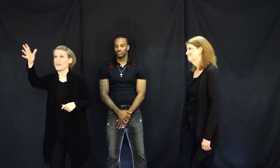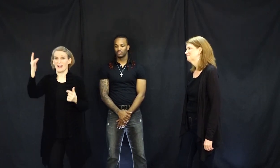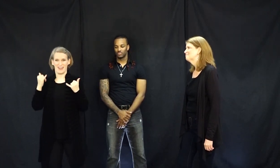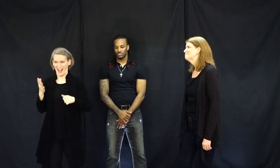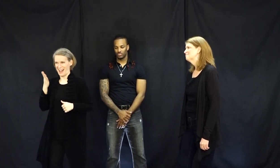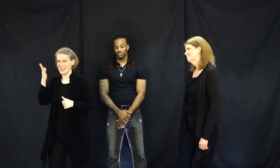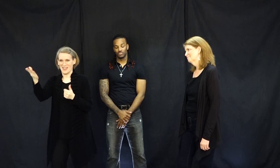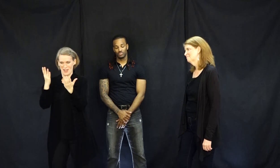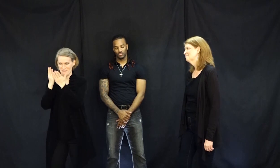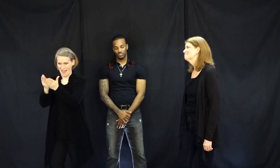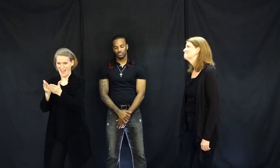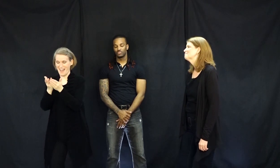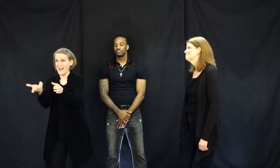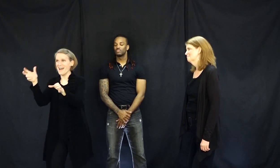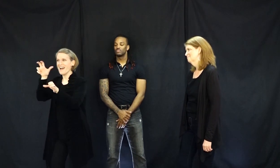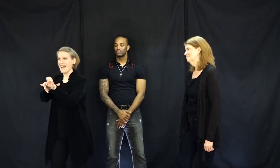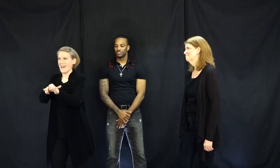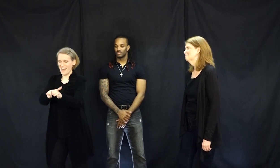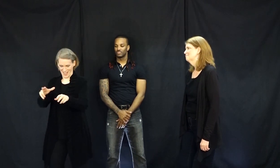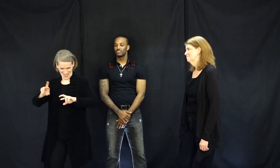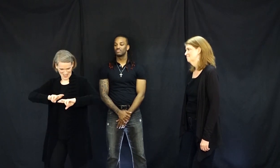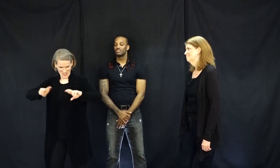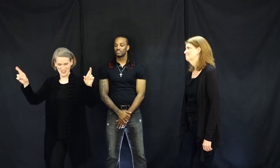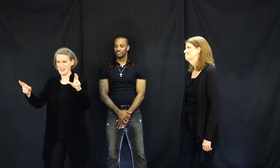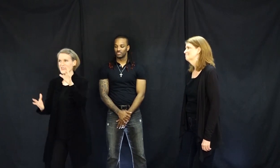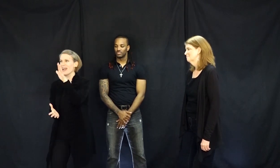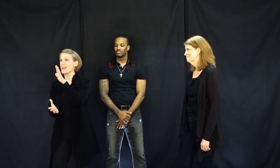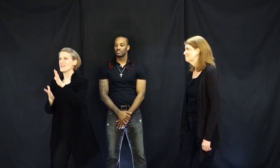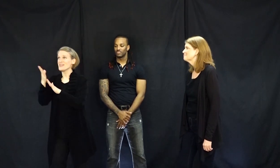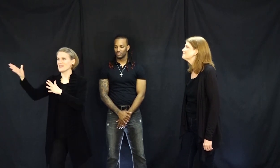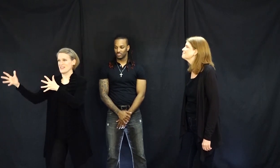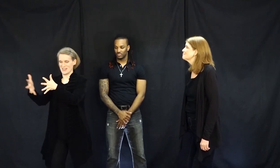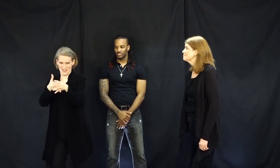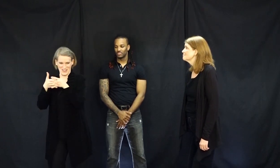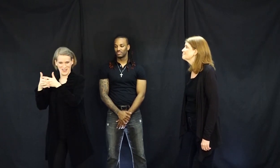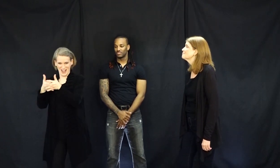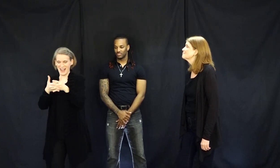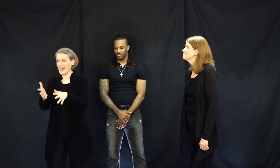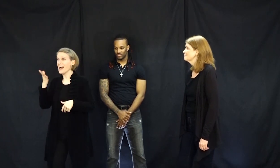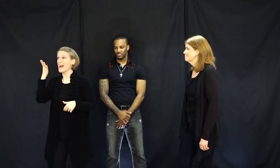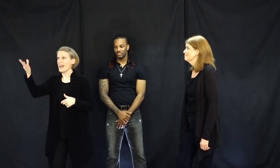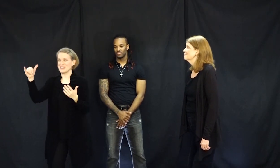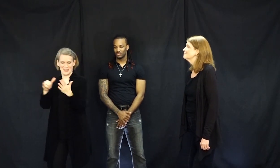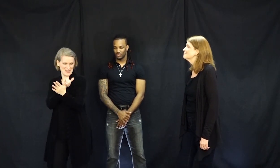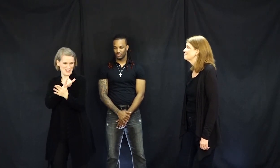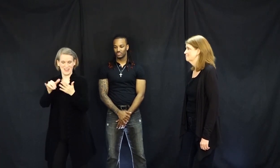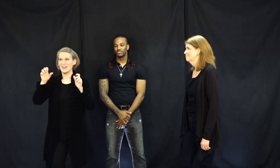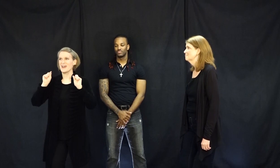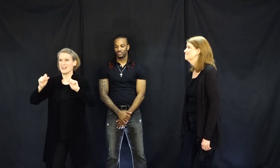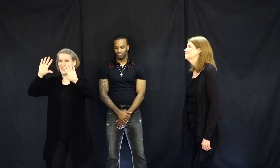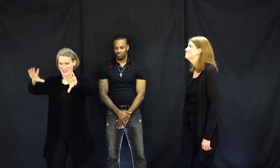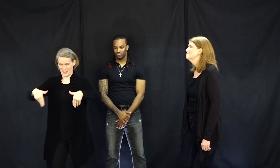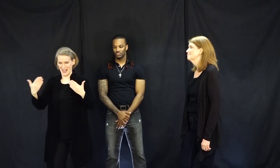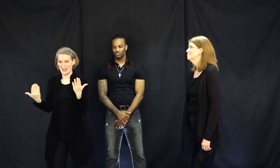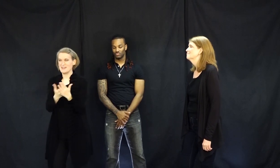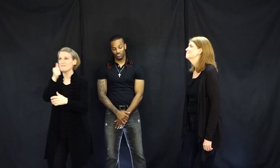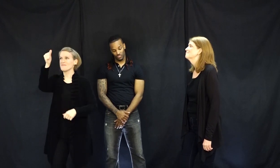him now as he stands on the bow of a ship, headed for a new land. In New York, you can be a